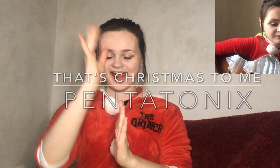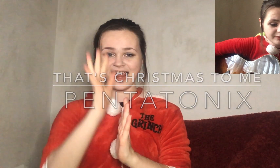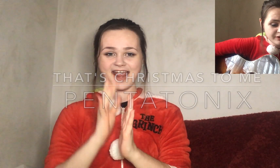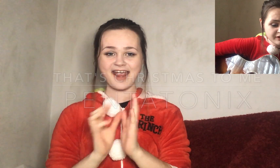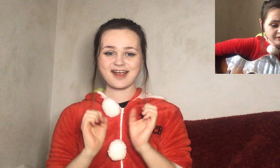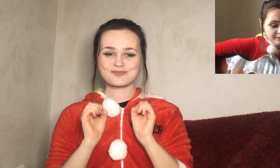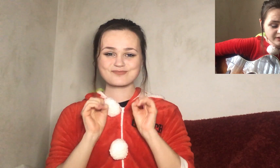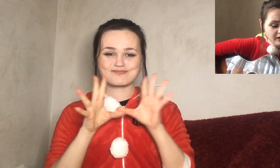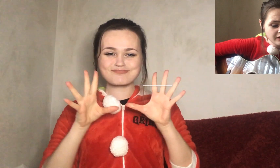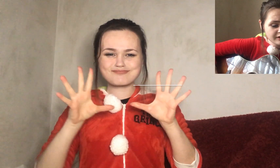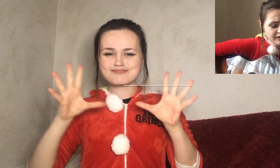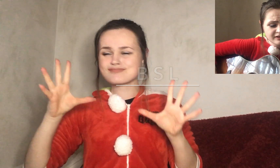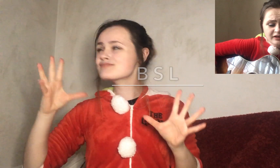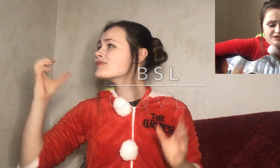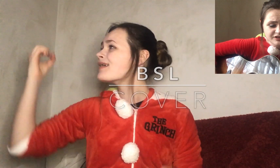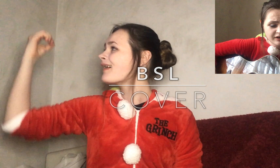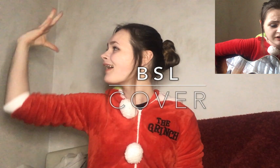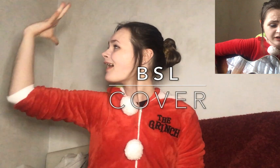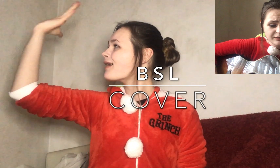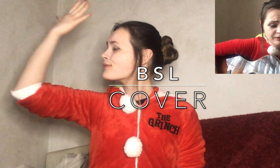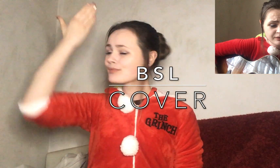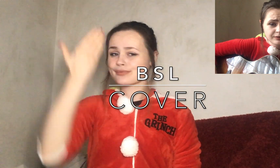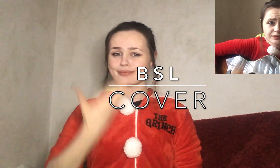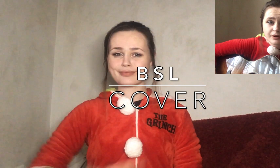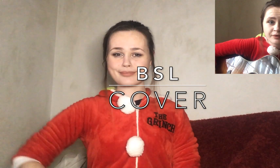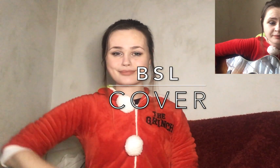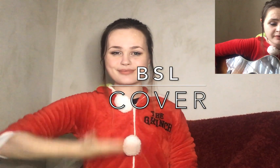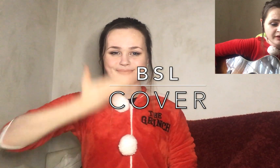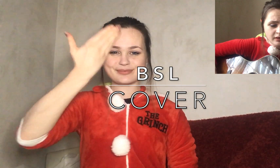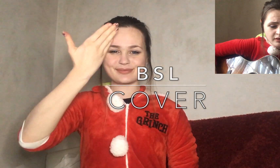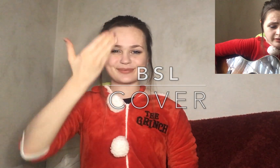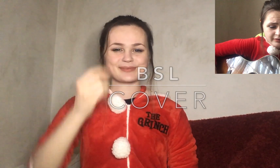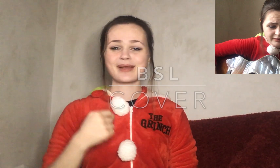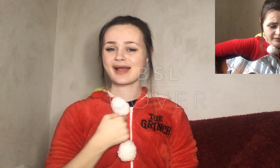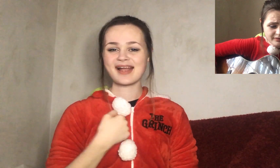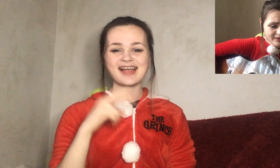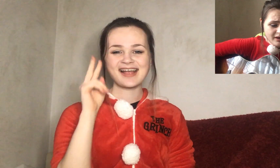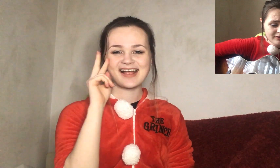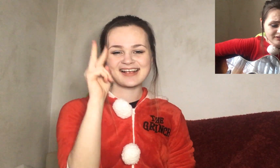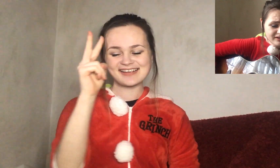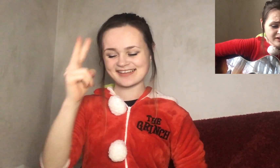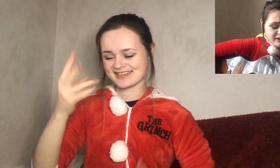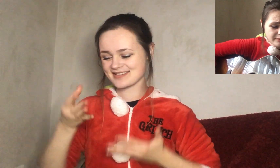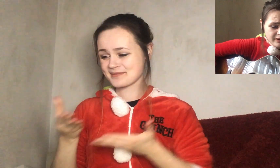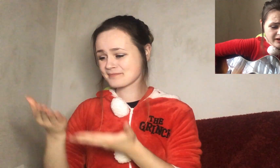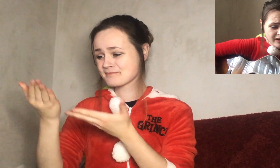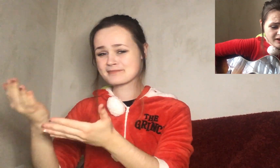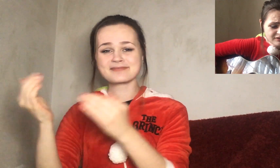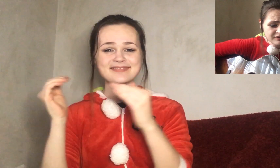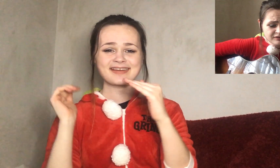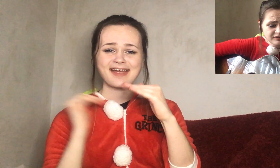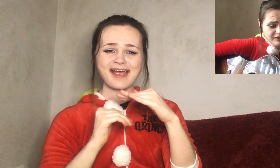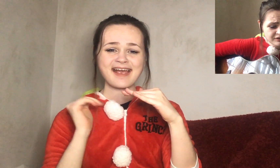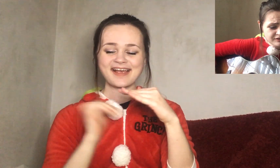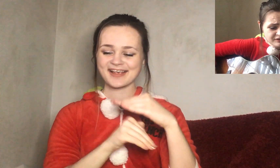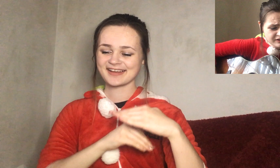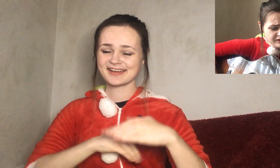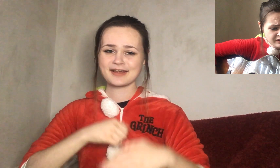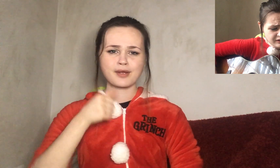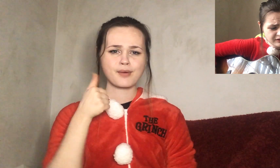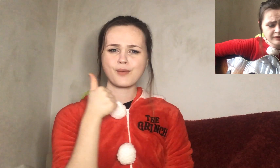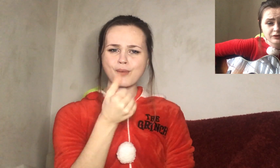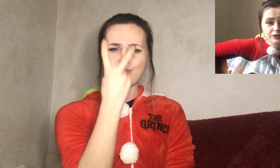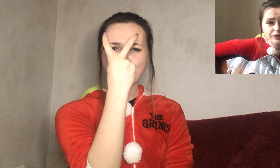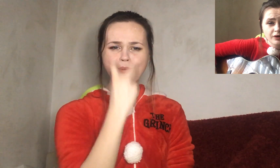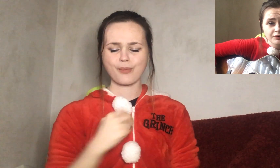Christ is burning bright, shining all on me. I see the presents